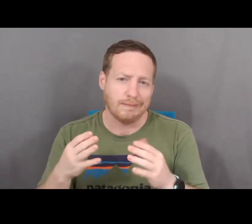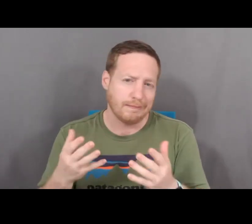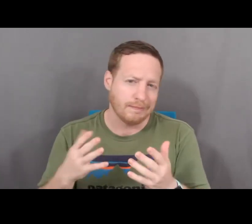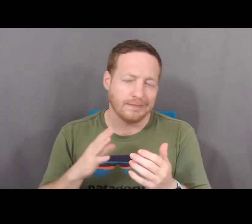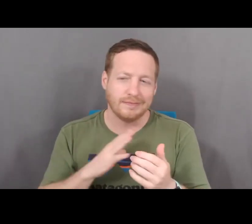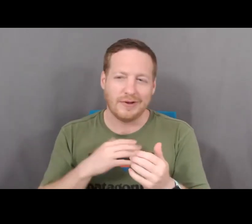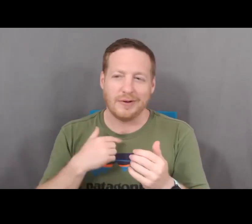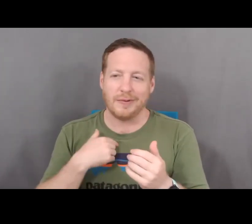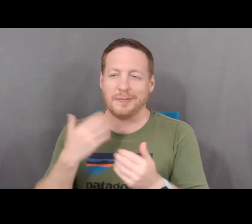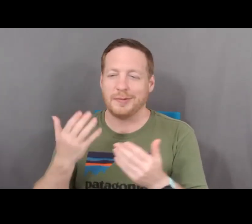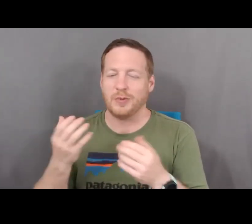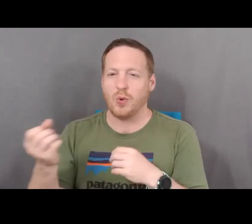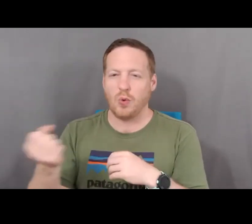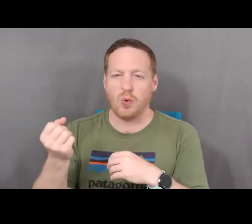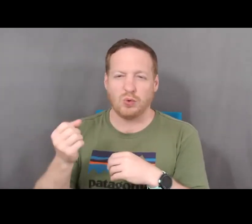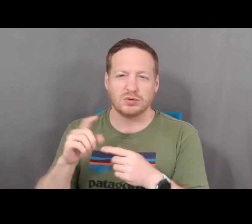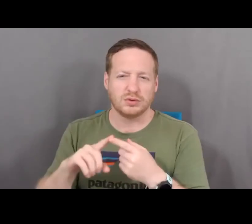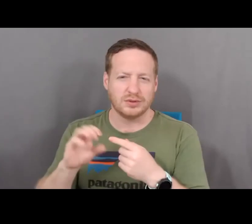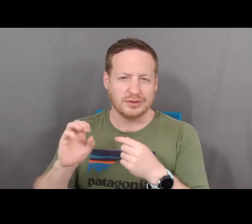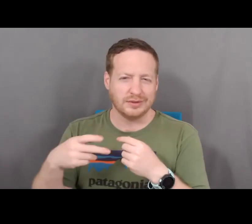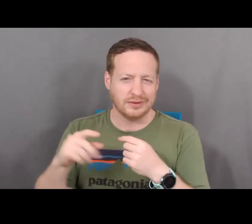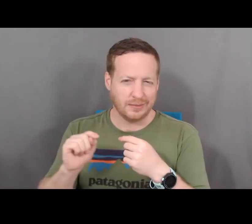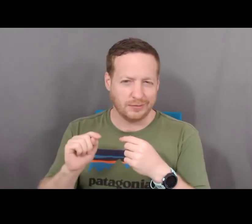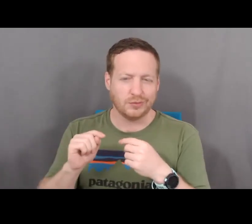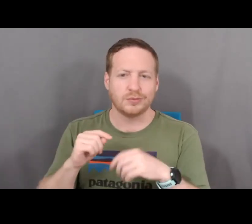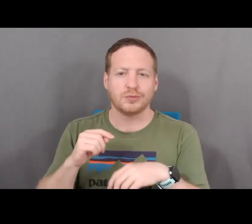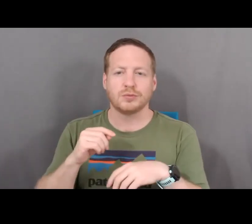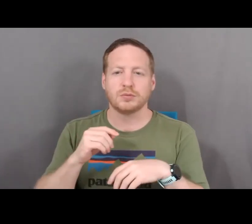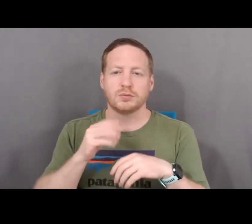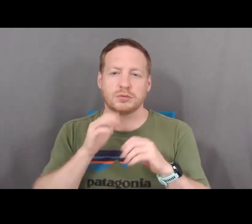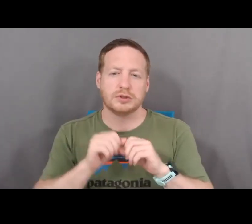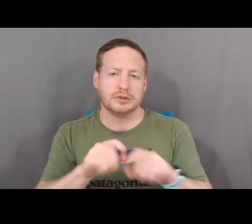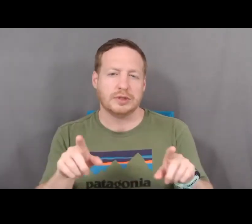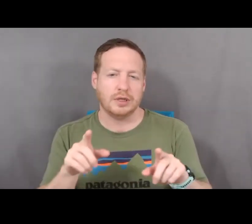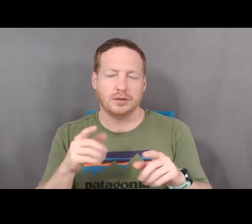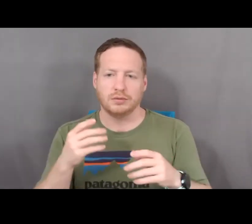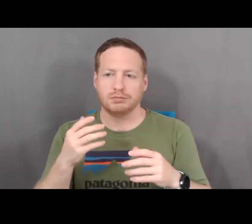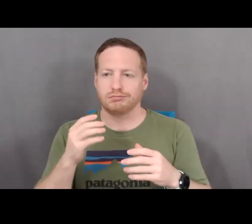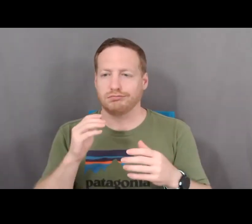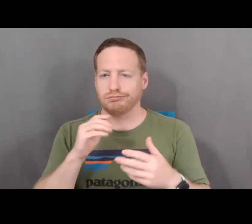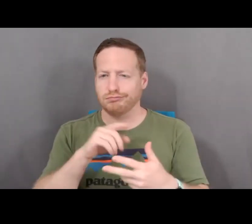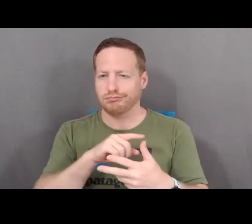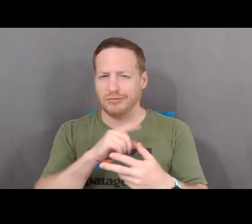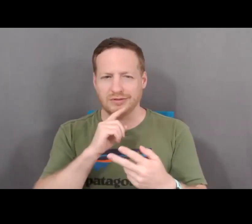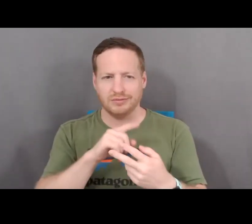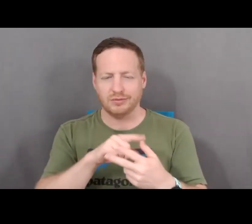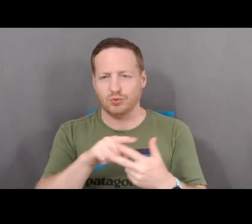Seems like there's some silence. So I think we'll make the decision to hold until September. What I'll do is go ahead and send